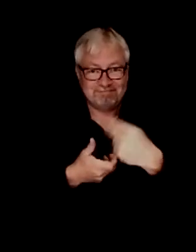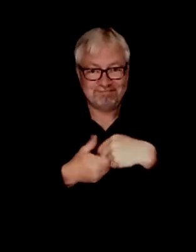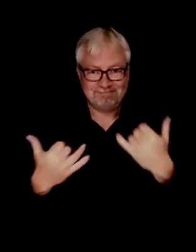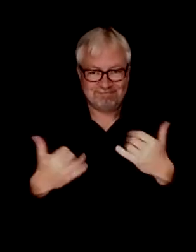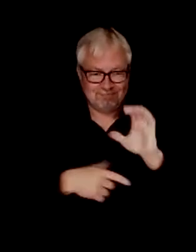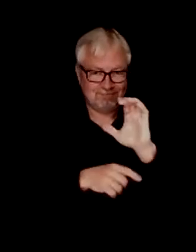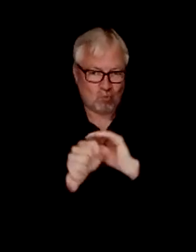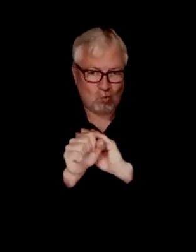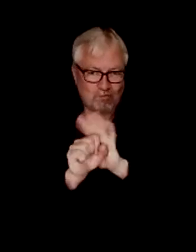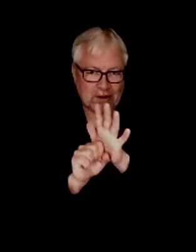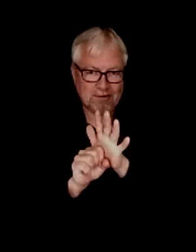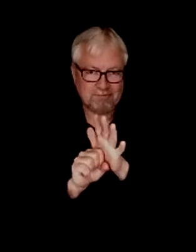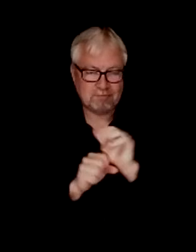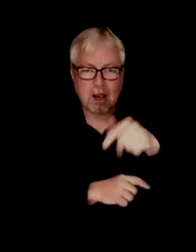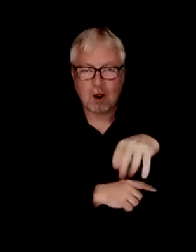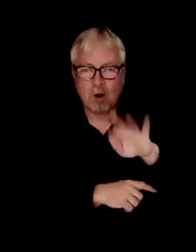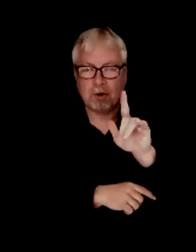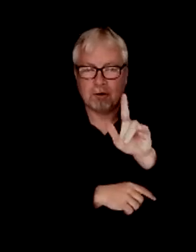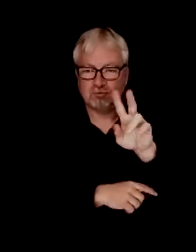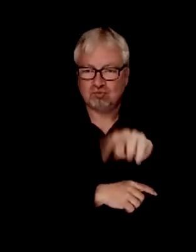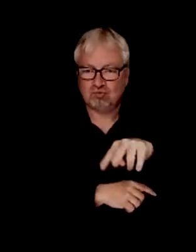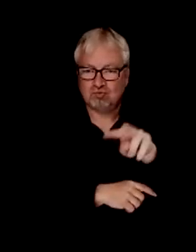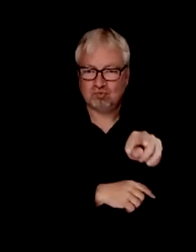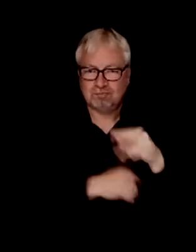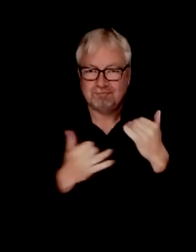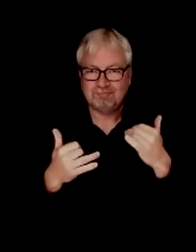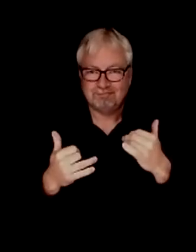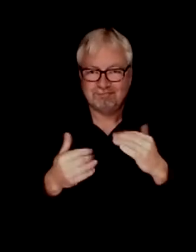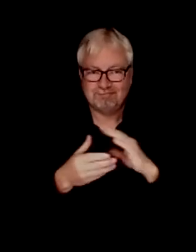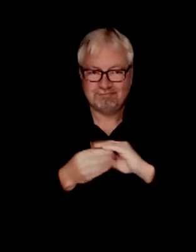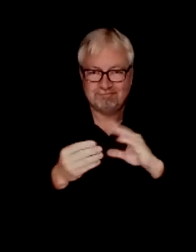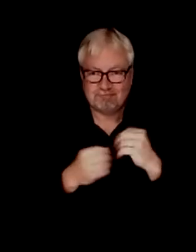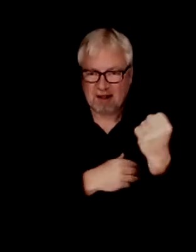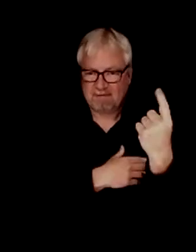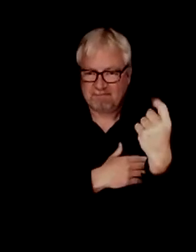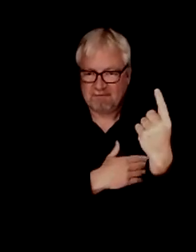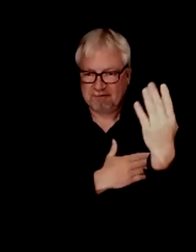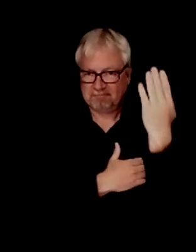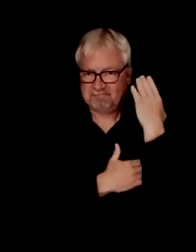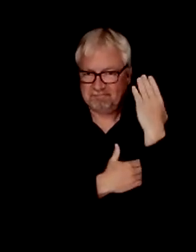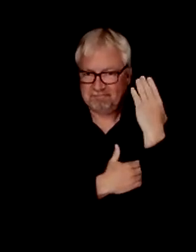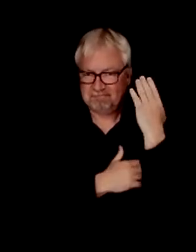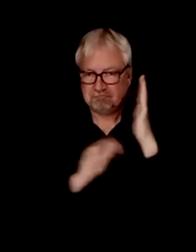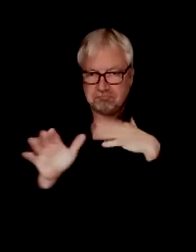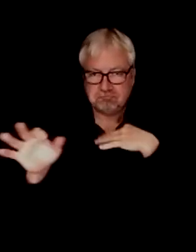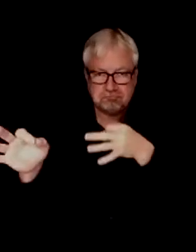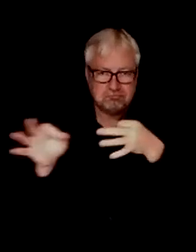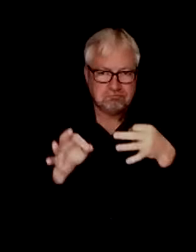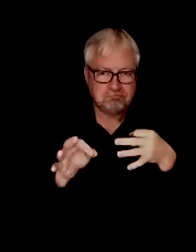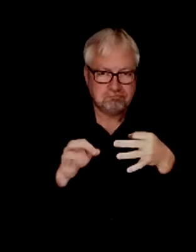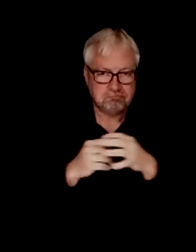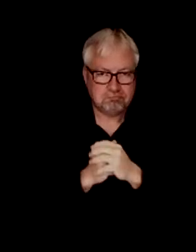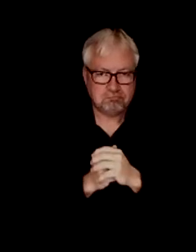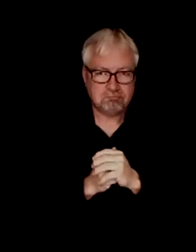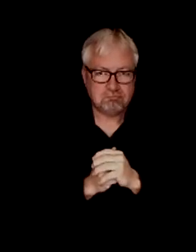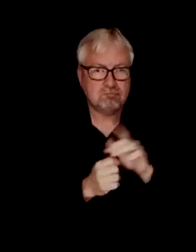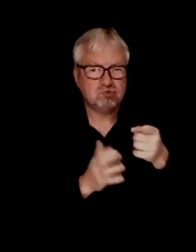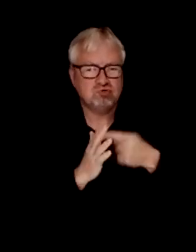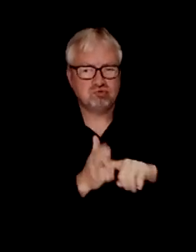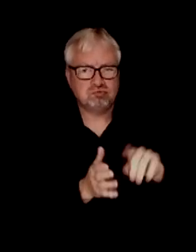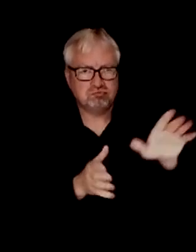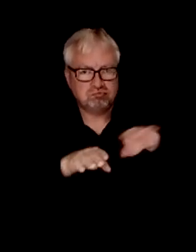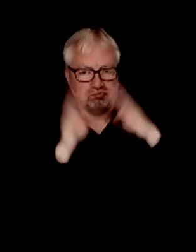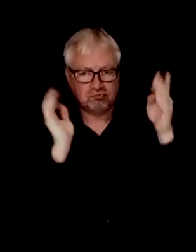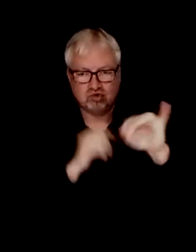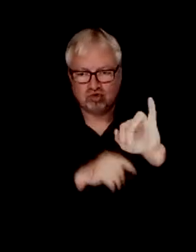different time today. We'll start with opening comments from Health Commissioner Jan Malcolm. She'll be followed by Minnesota Education Commissioner Heather Mueller